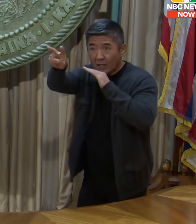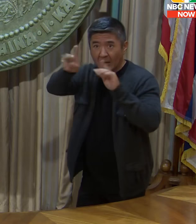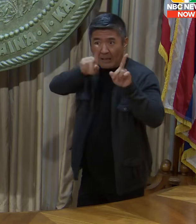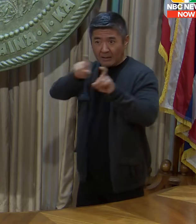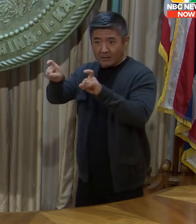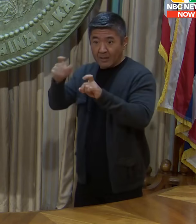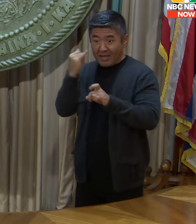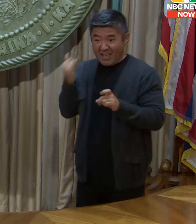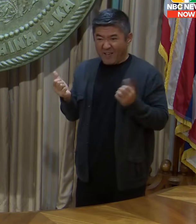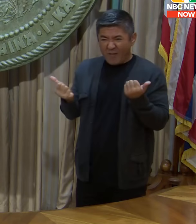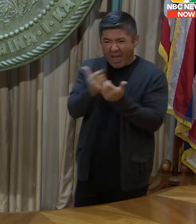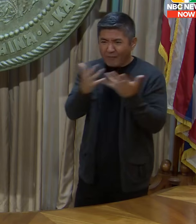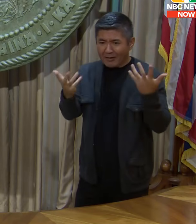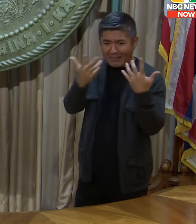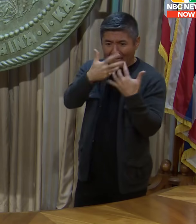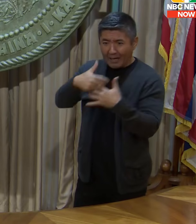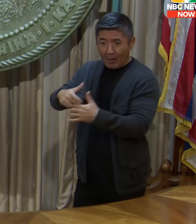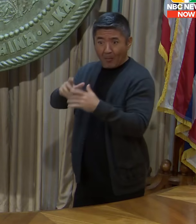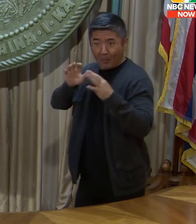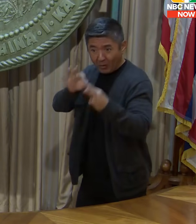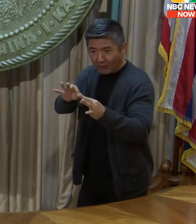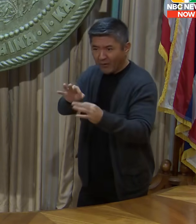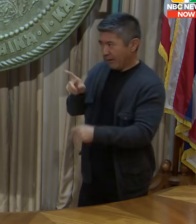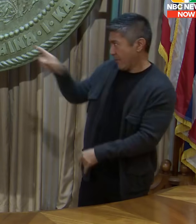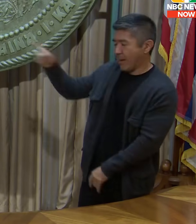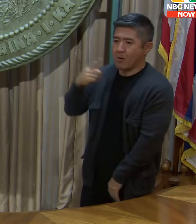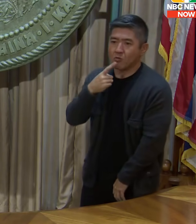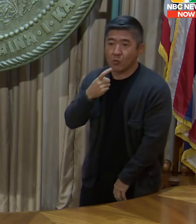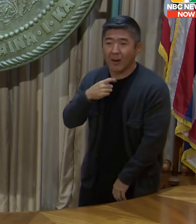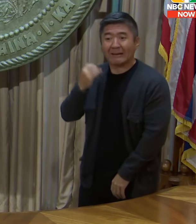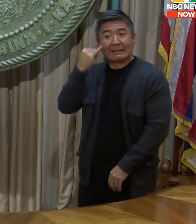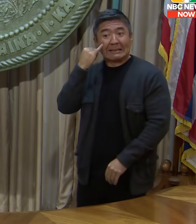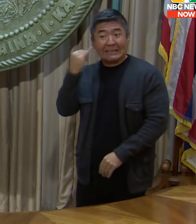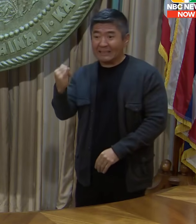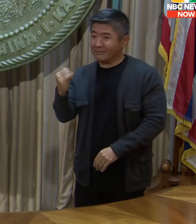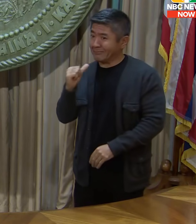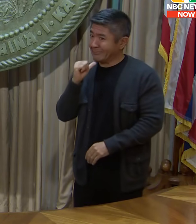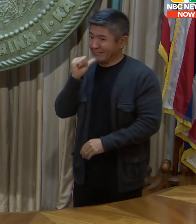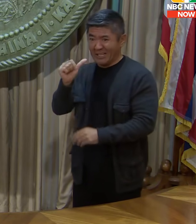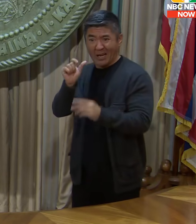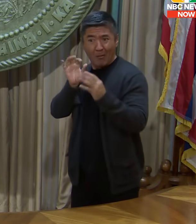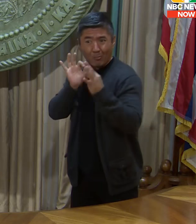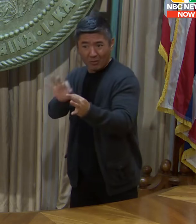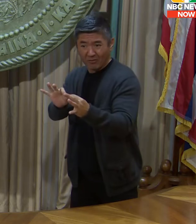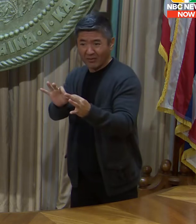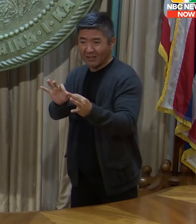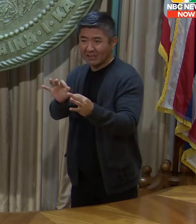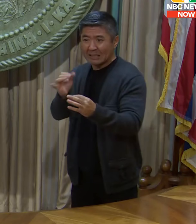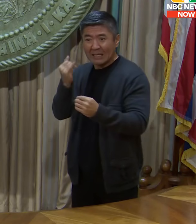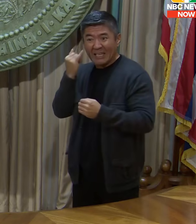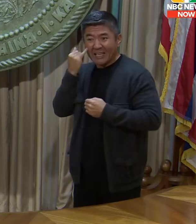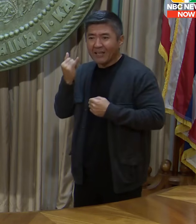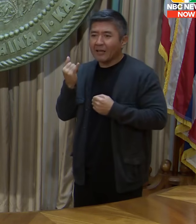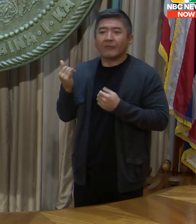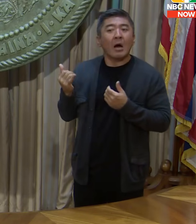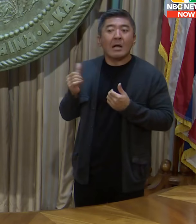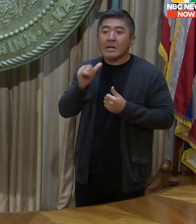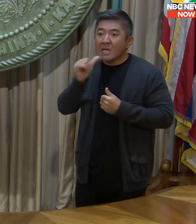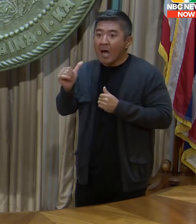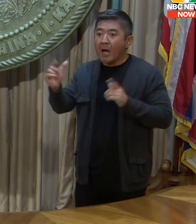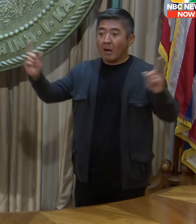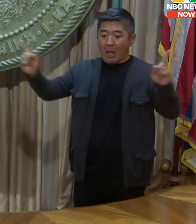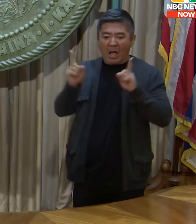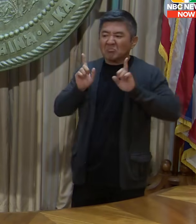perfect. If we are not perfect, in our ability to social distance and to stay at